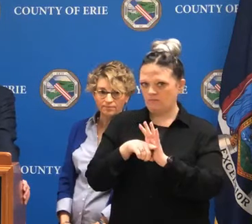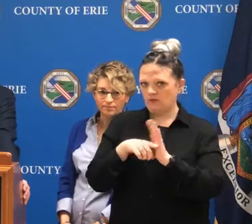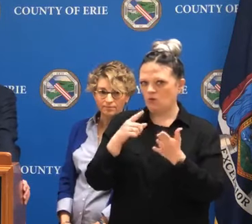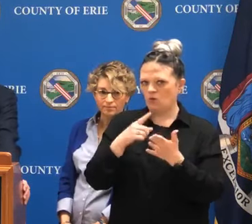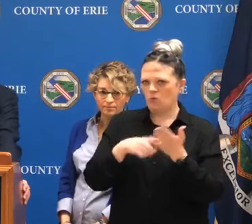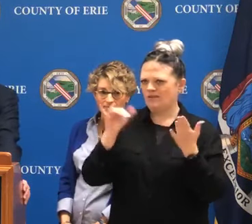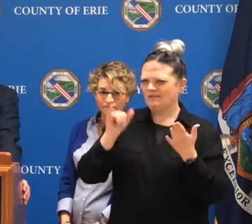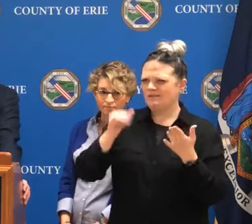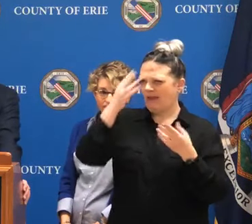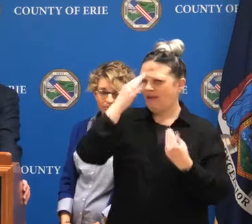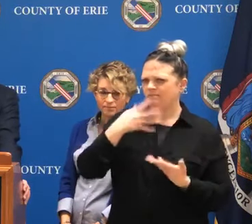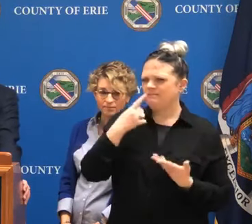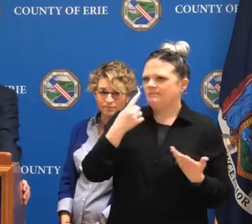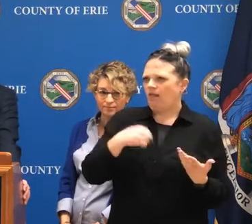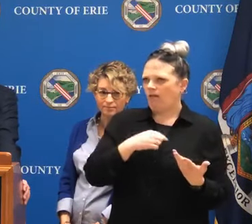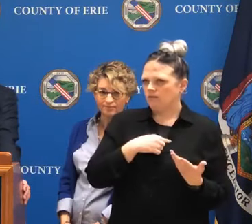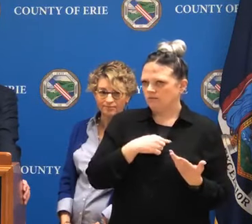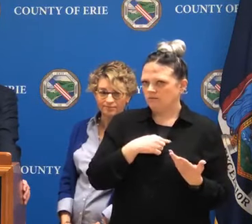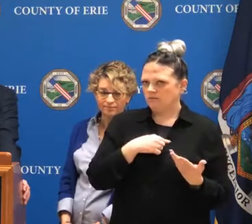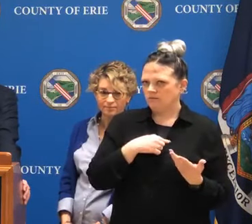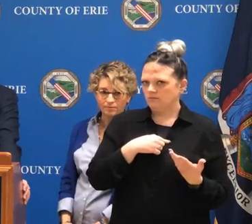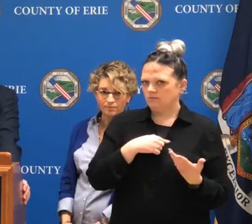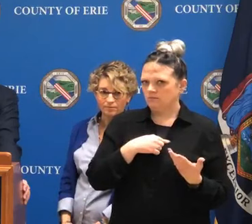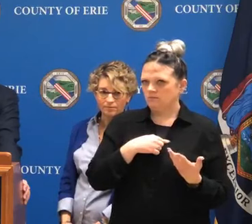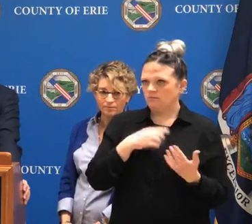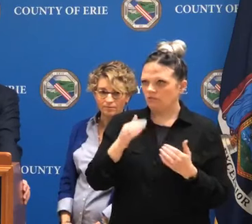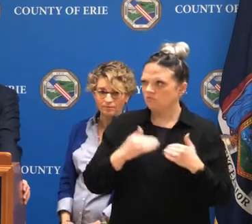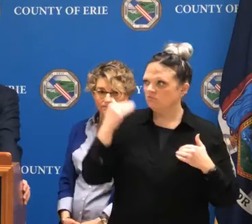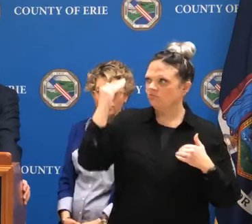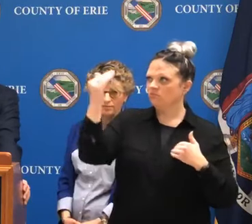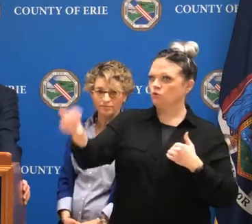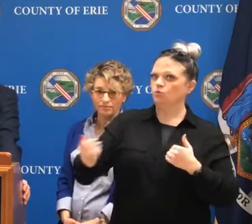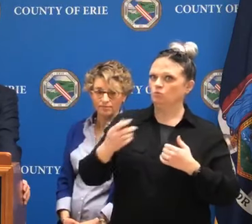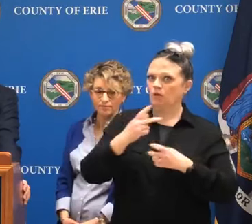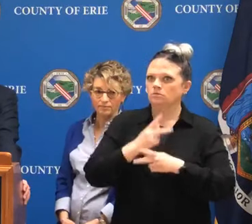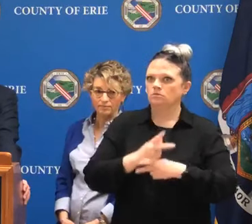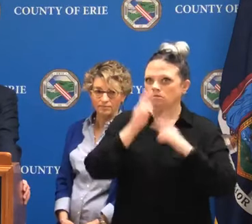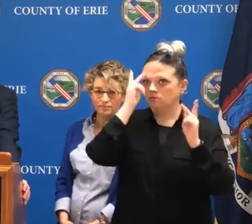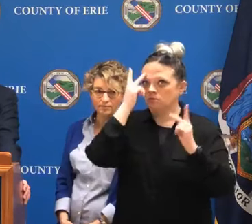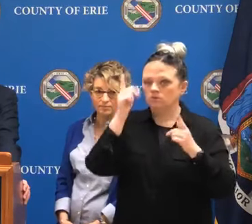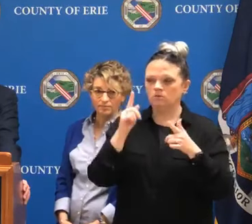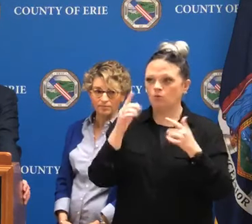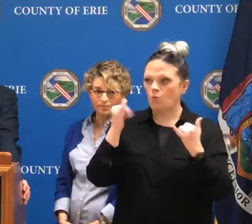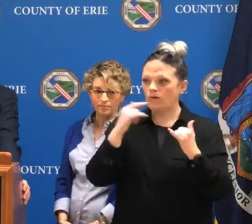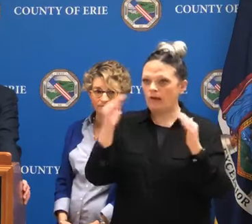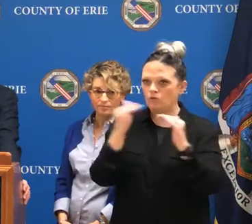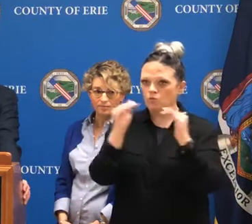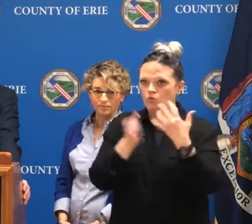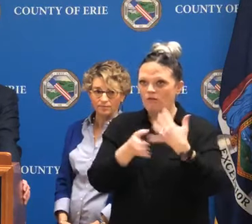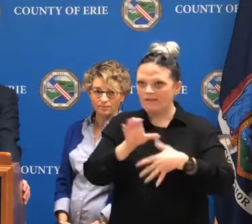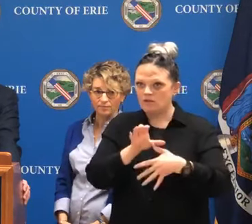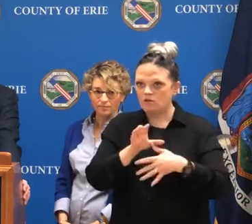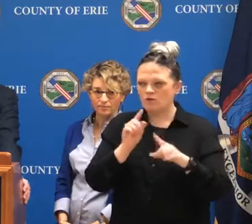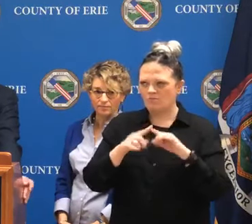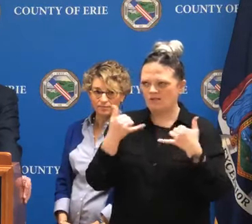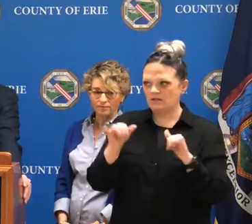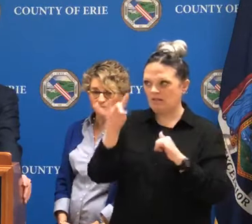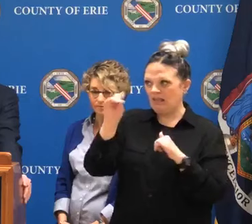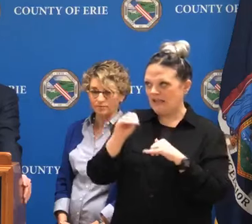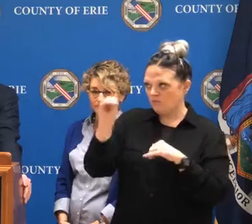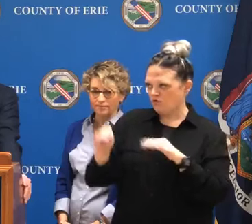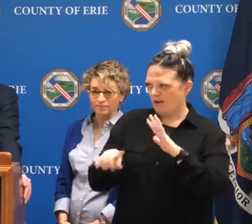does that tell us? That there's an overabundance of caution, that you set a level of criteria and still 80% are